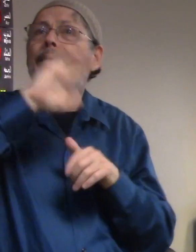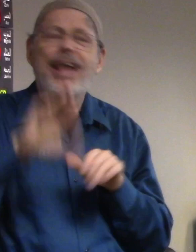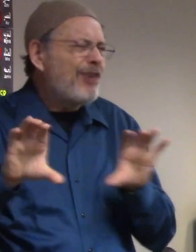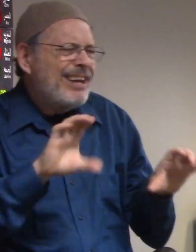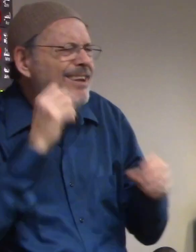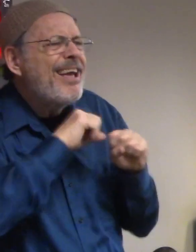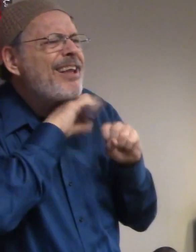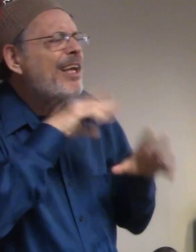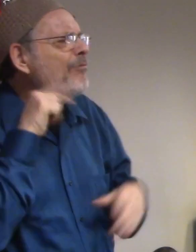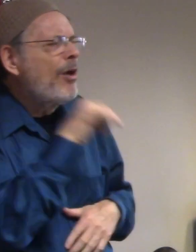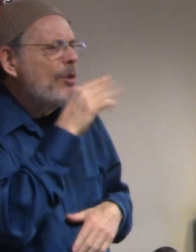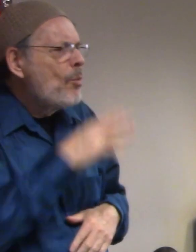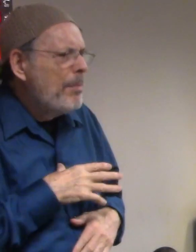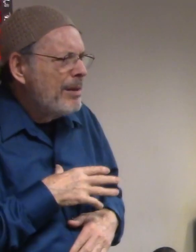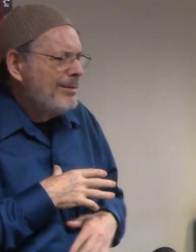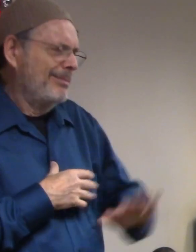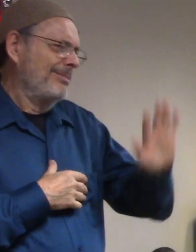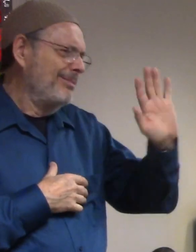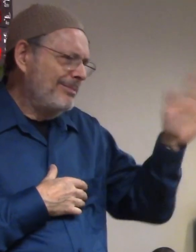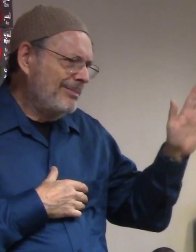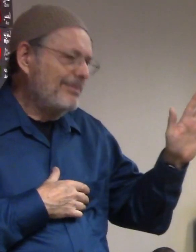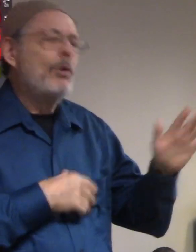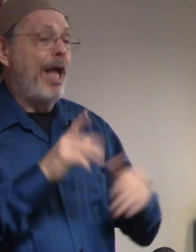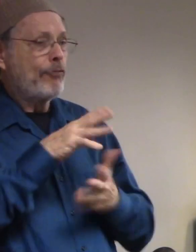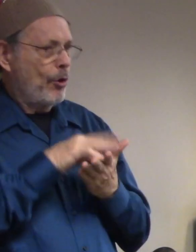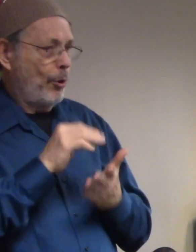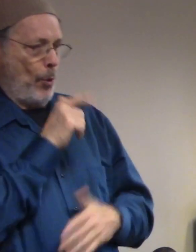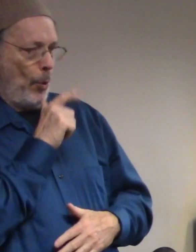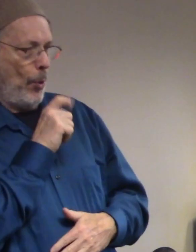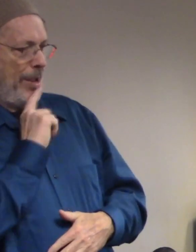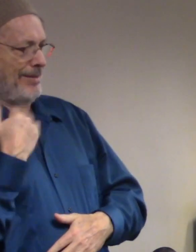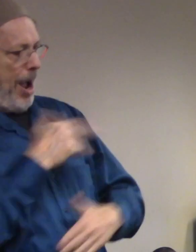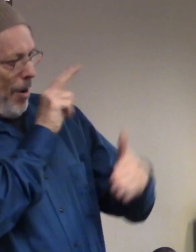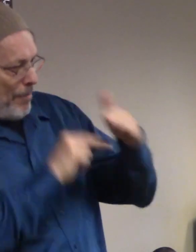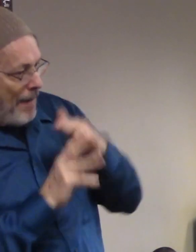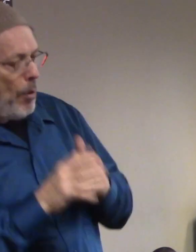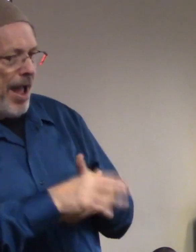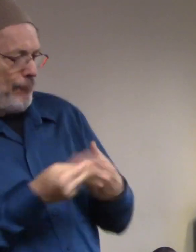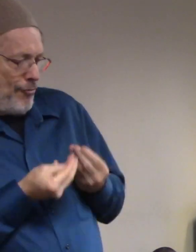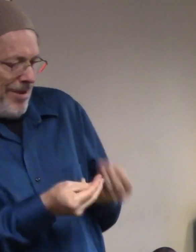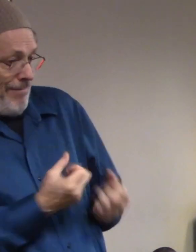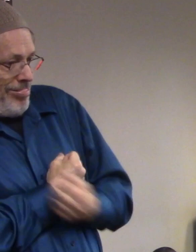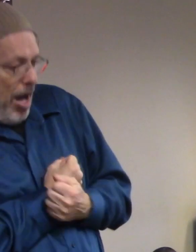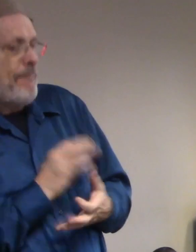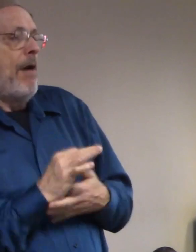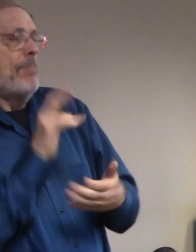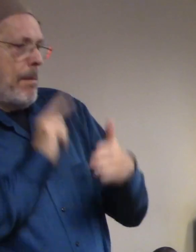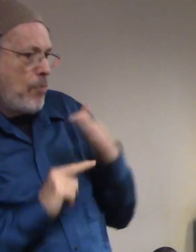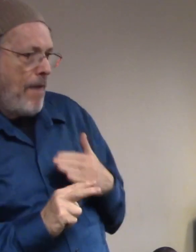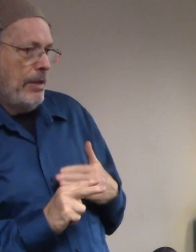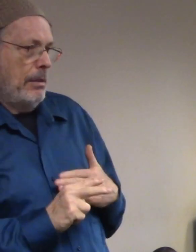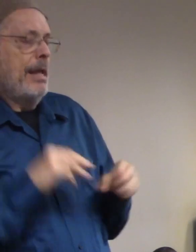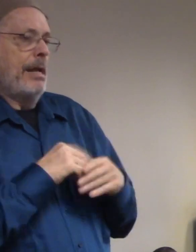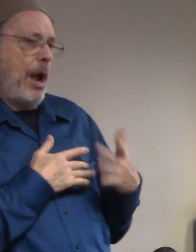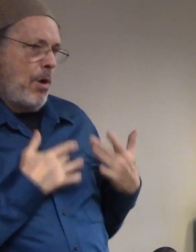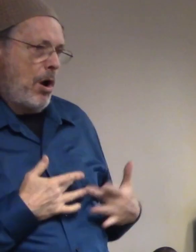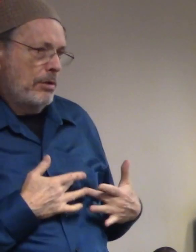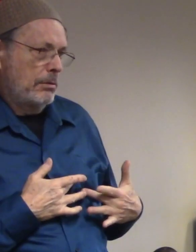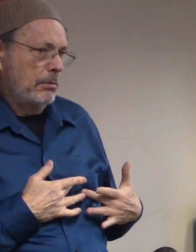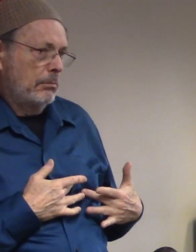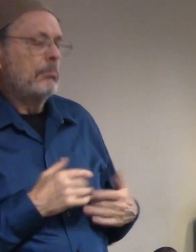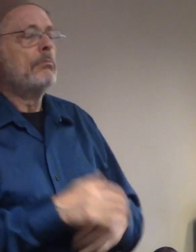that woman. We have to learn who the Prophet sallallahu alaihi wasallam is. We have to instill the love of the Prophet sallallahu alaihi wasallam in our hearts.